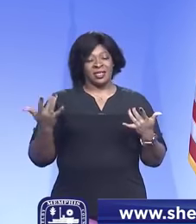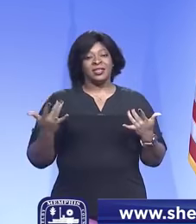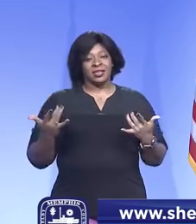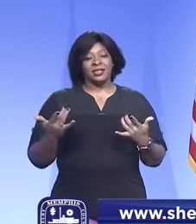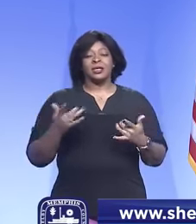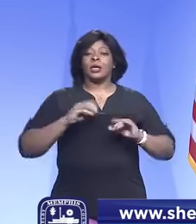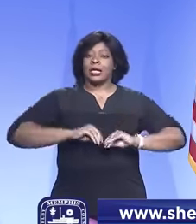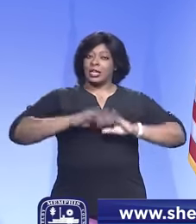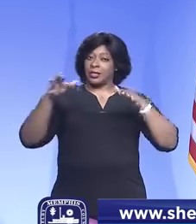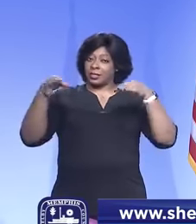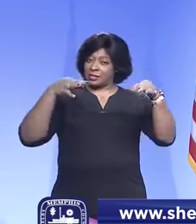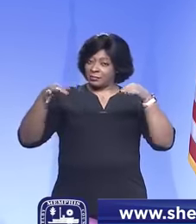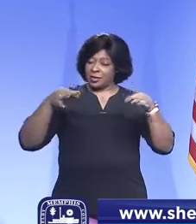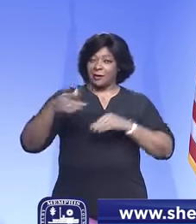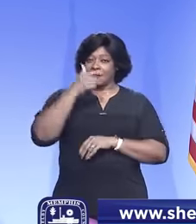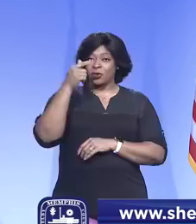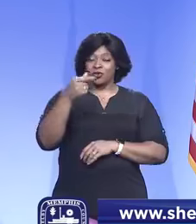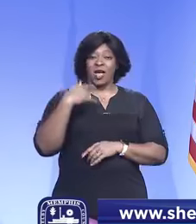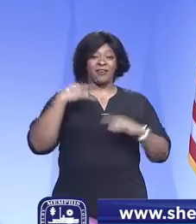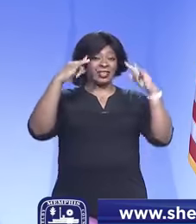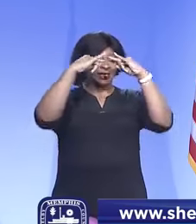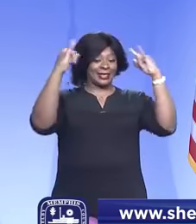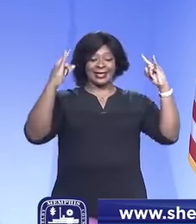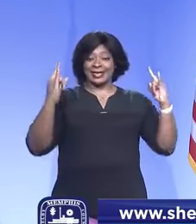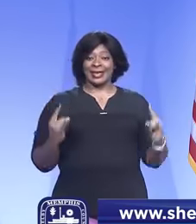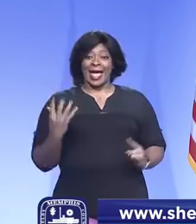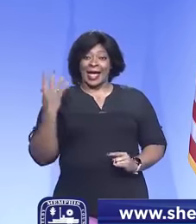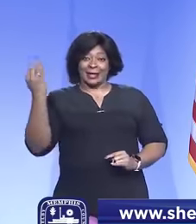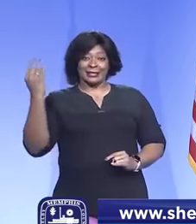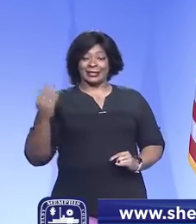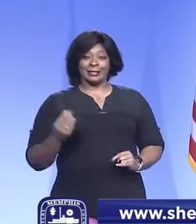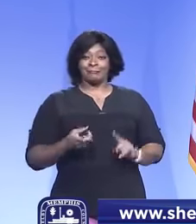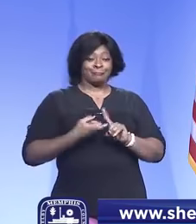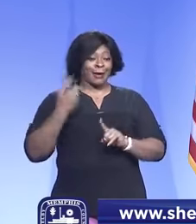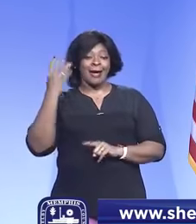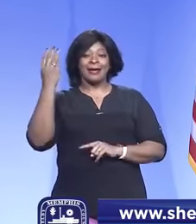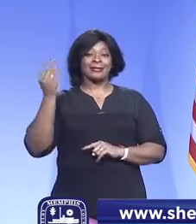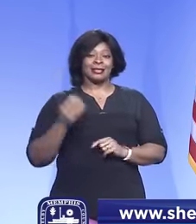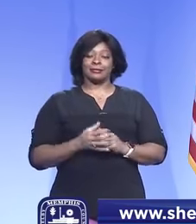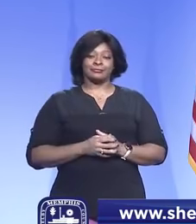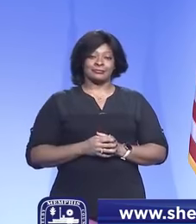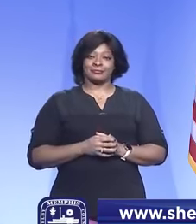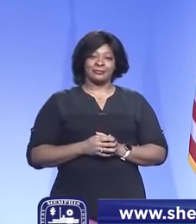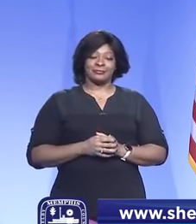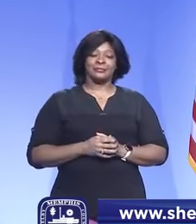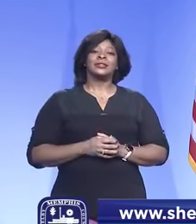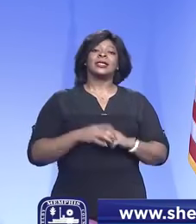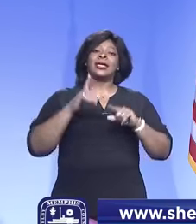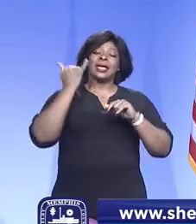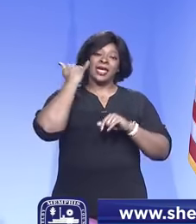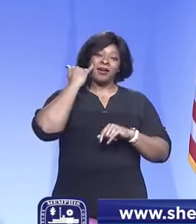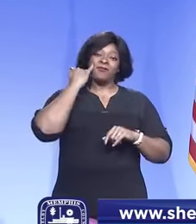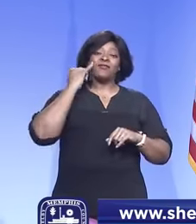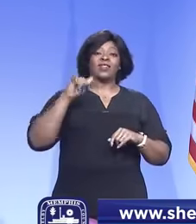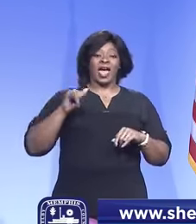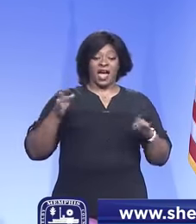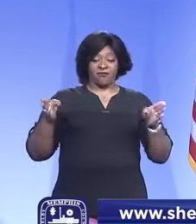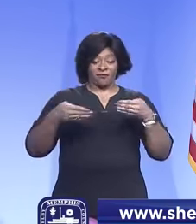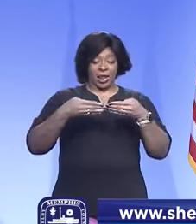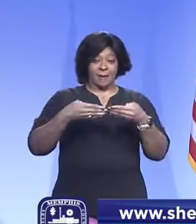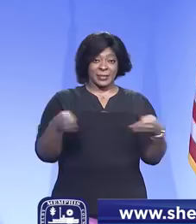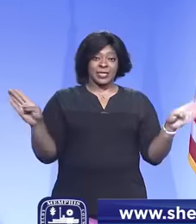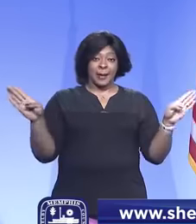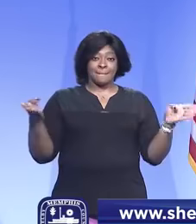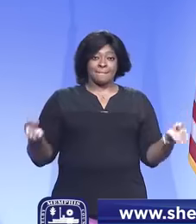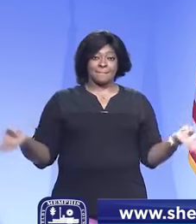be clear, just because you have a tent doesn't mean that it's automatically outdoors. It's only if the flaps are up